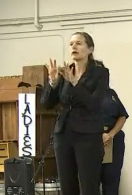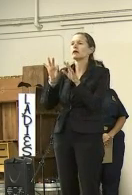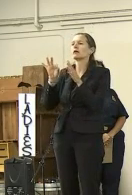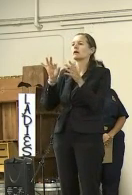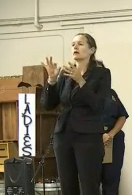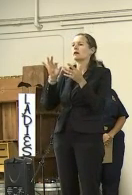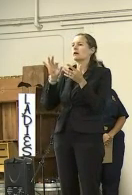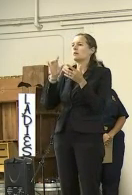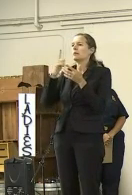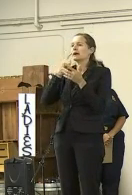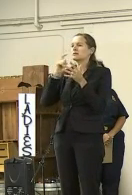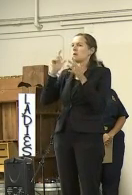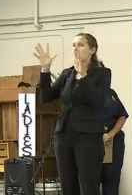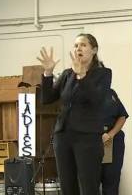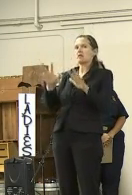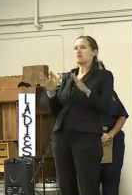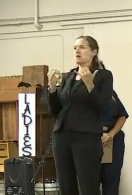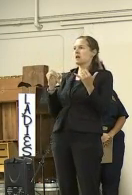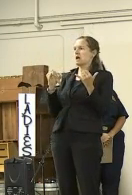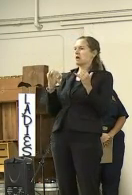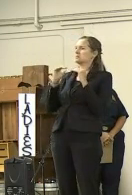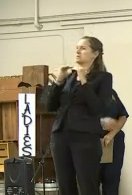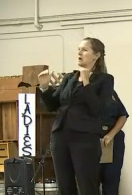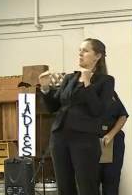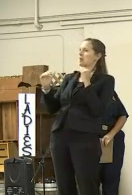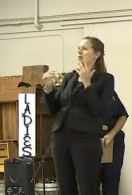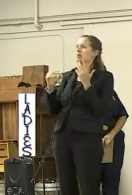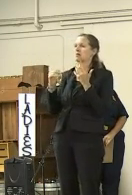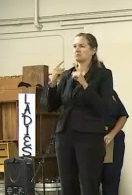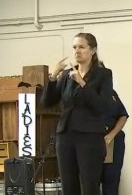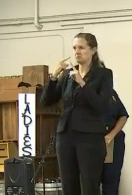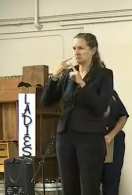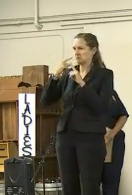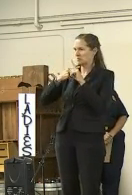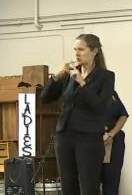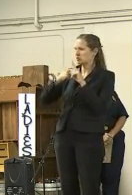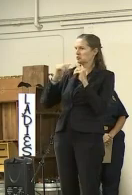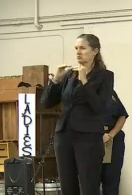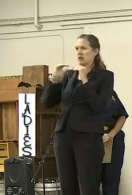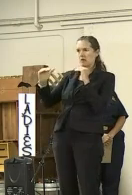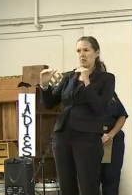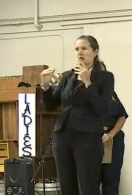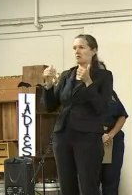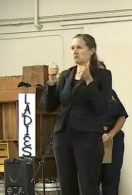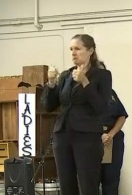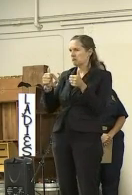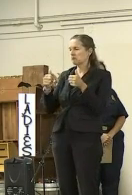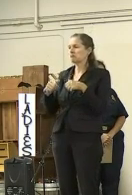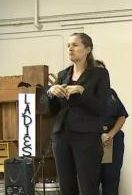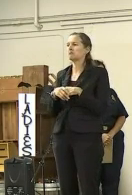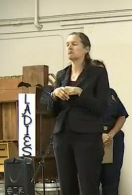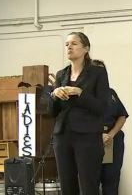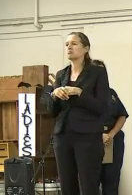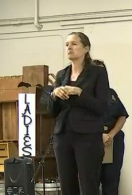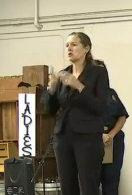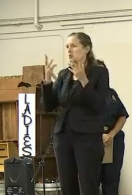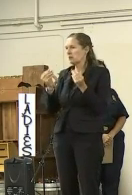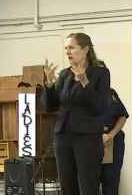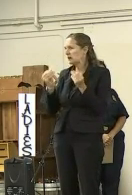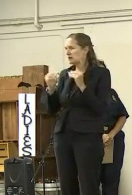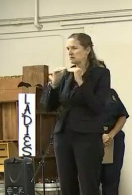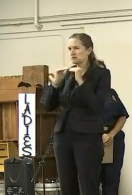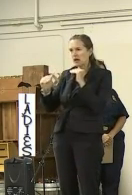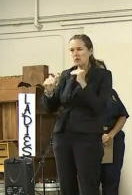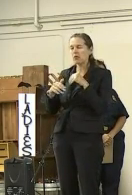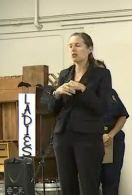that is somewhat stable with the southwest winds. Temperatures are the same for the next few days through the weekend with our humidities. We